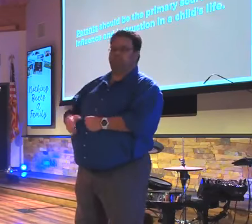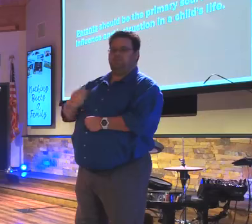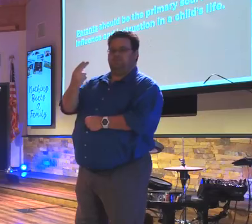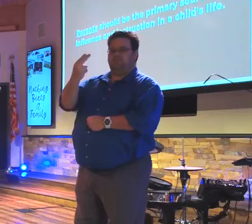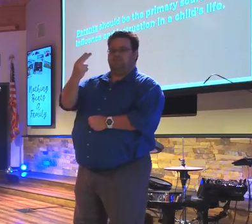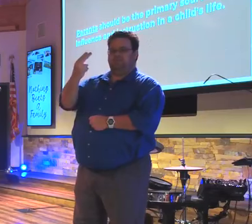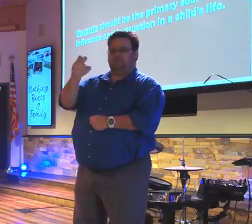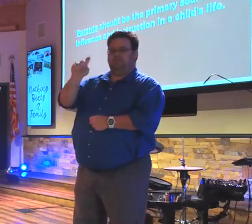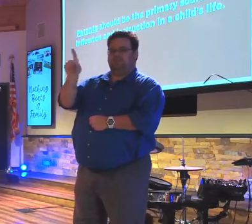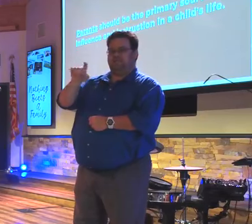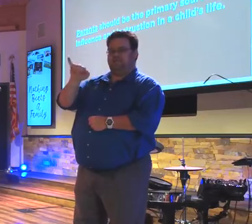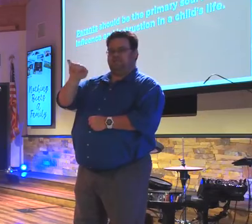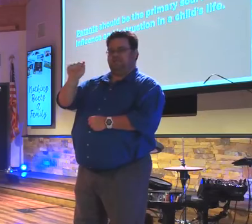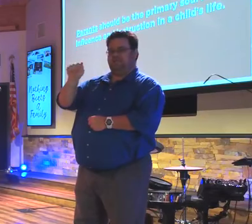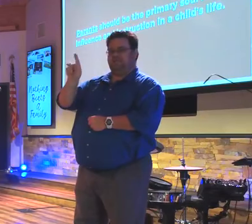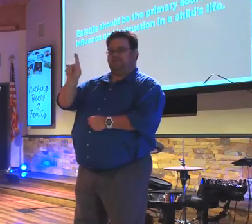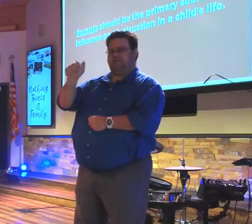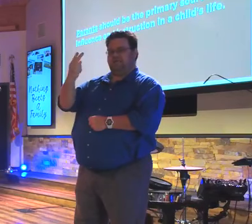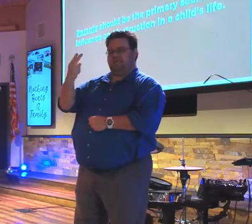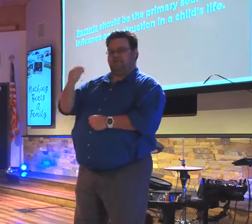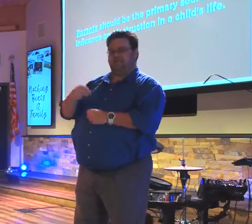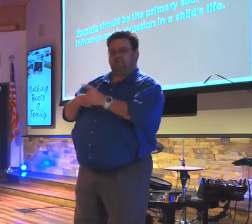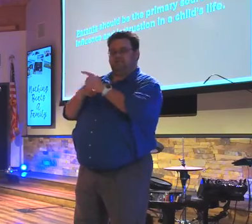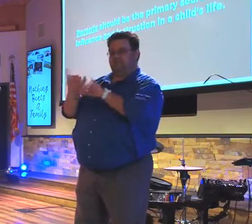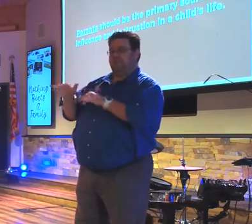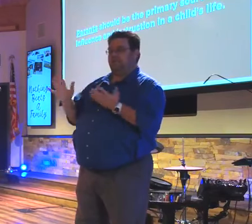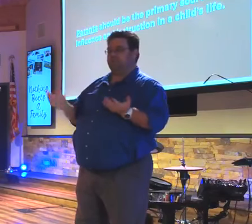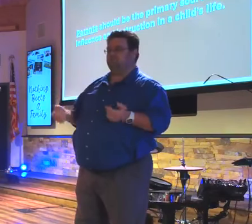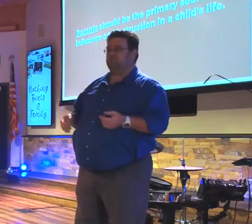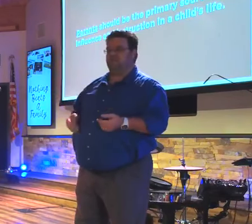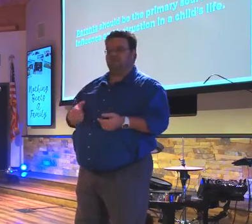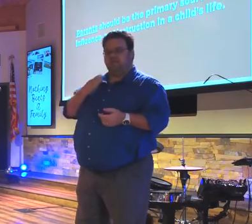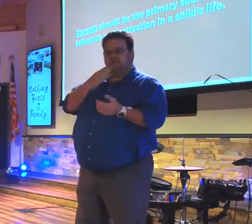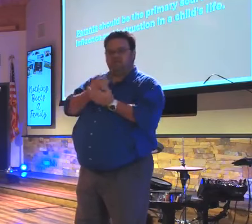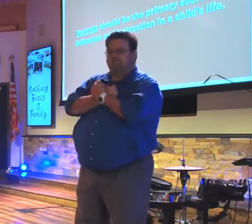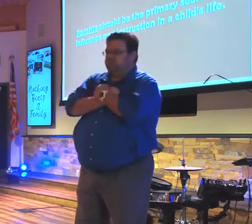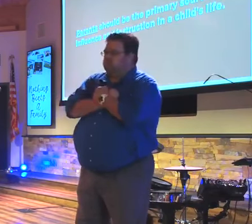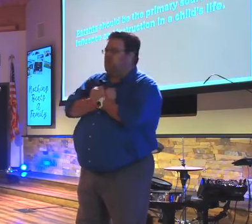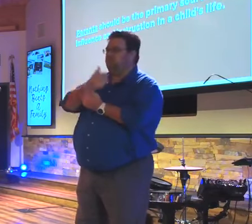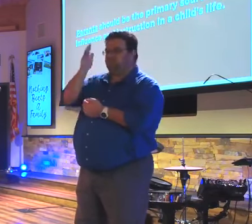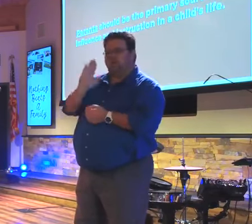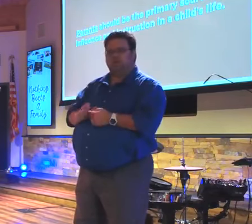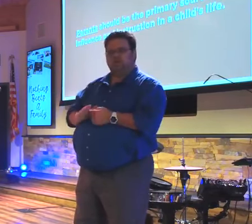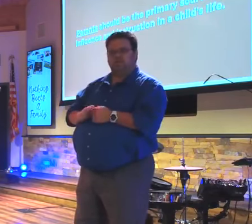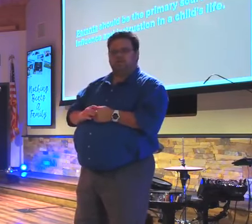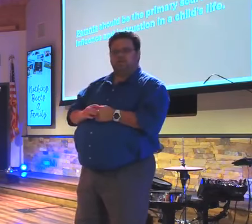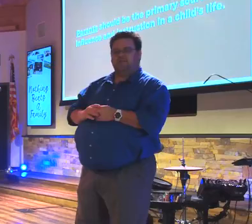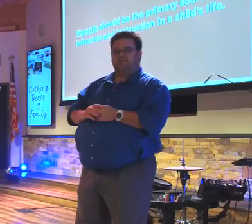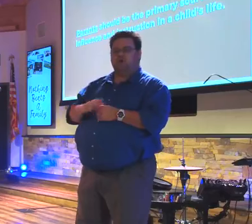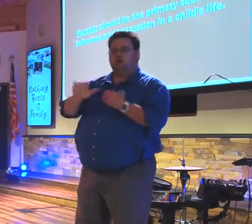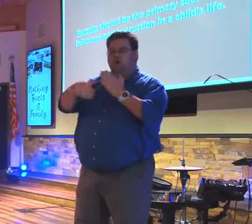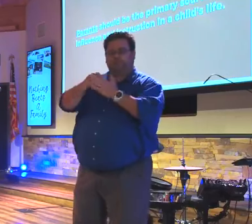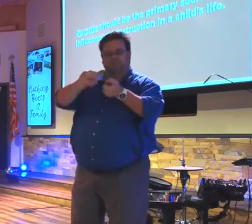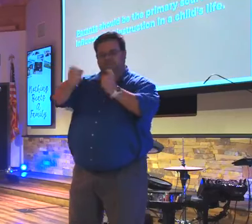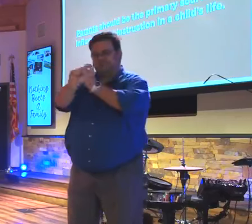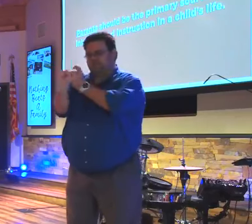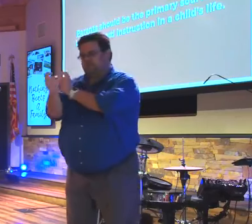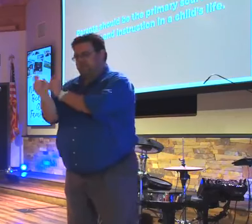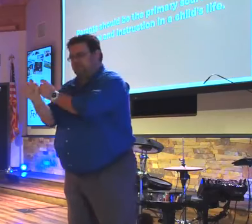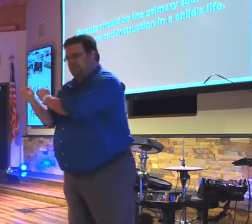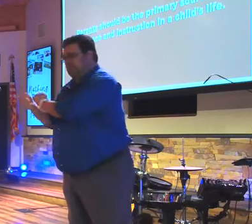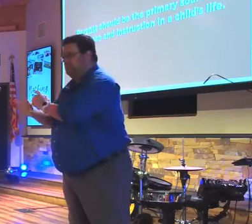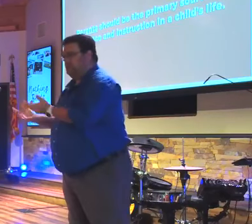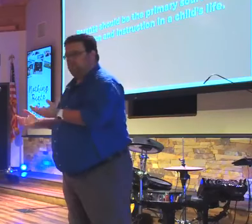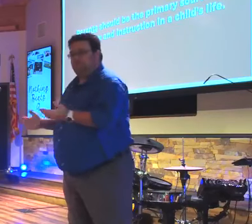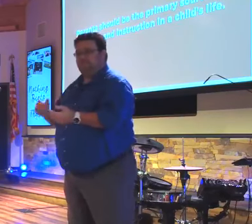Israel. I love that. It says he trusted in the Lord God. This guy was so passionate. Hezekiah led all these reforms because they were,